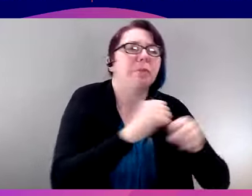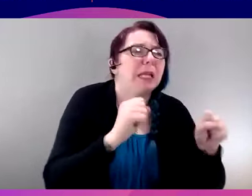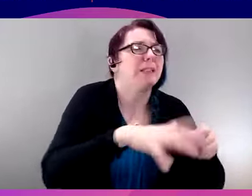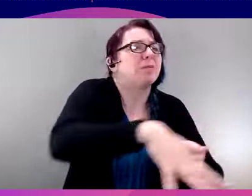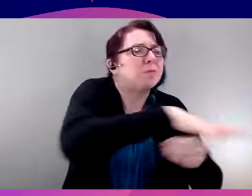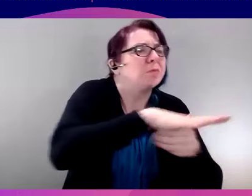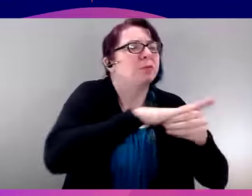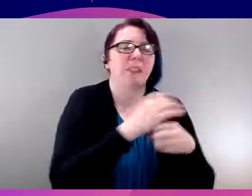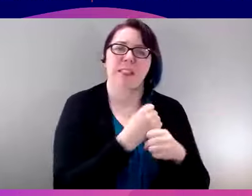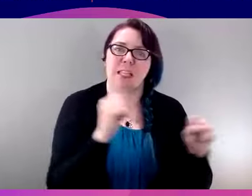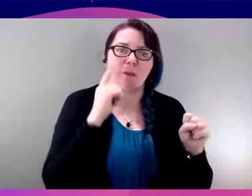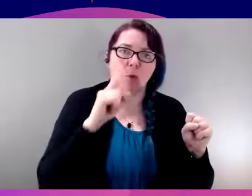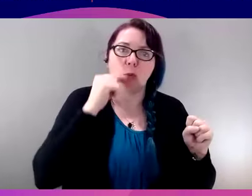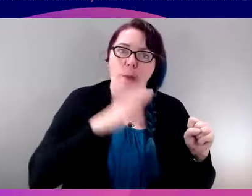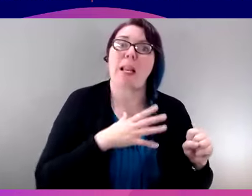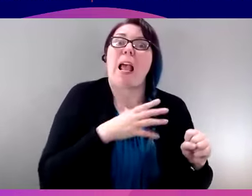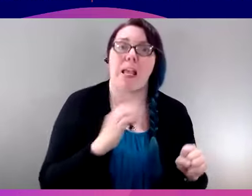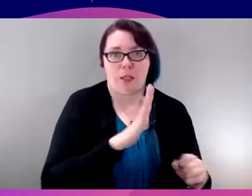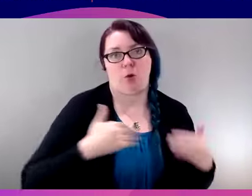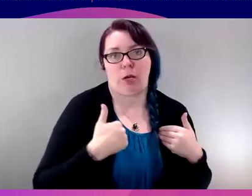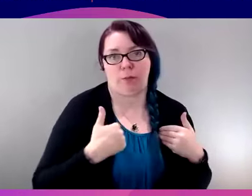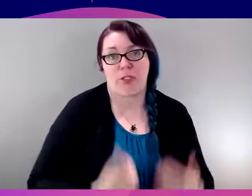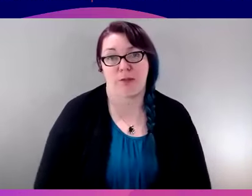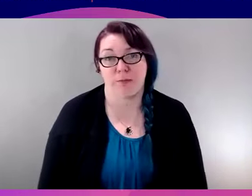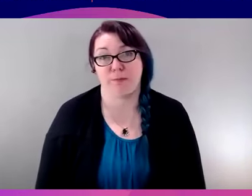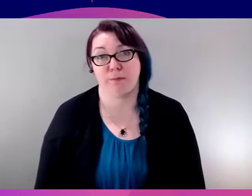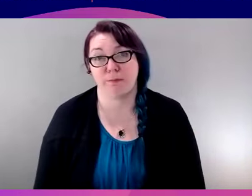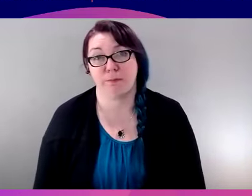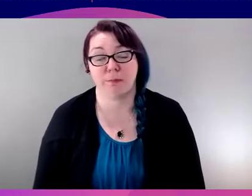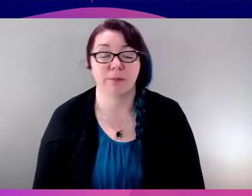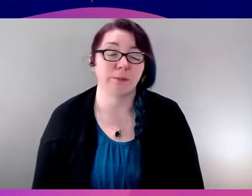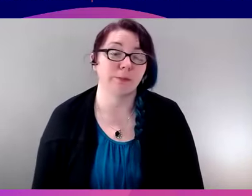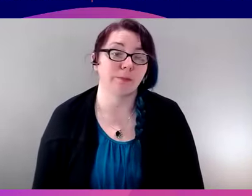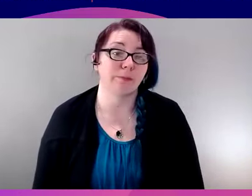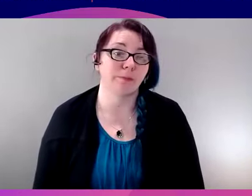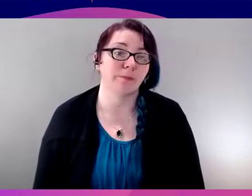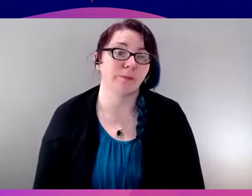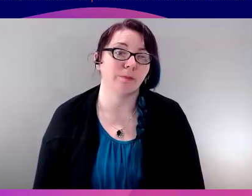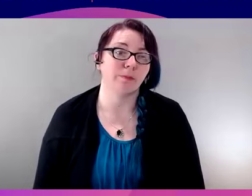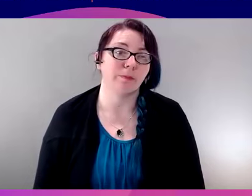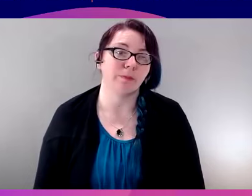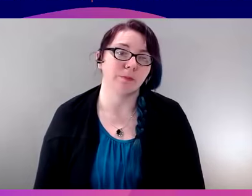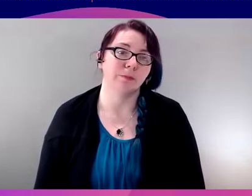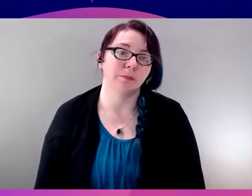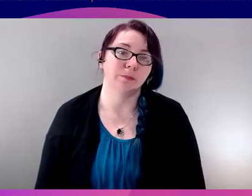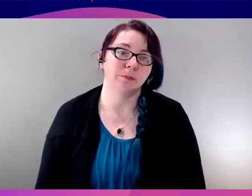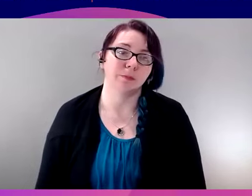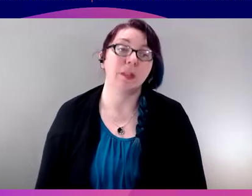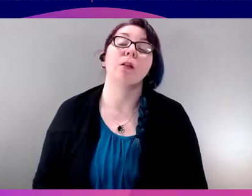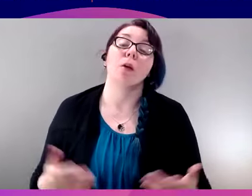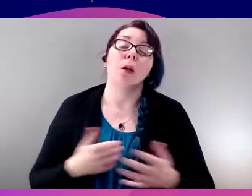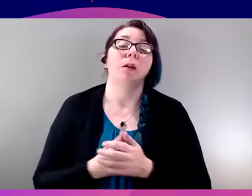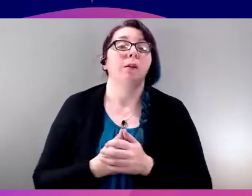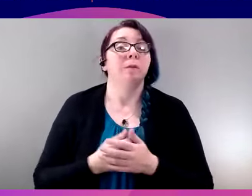When we think of our roundtables, we want to recognize the overall outcome goals. So we wanted to identify the